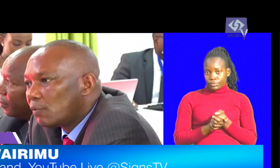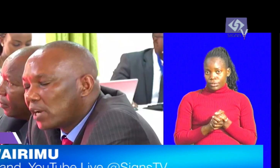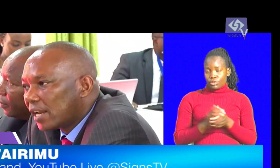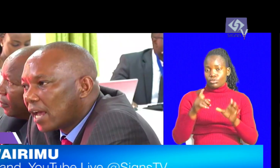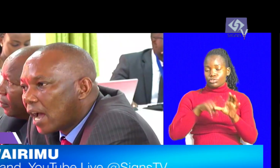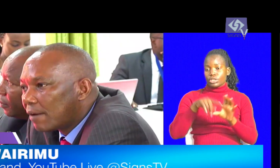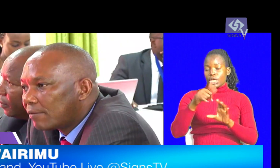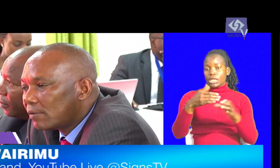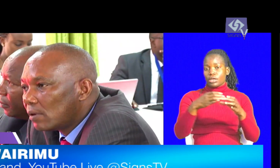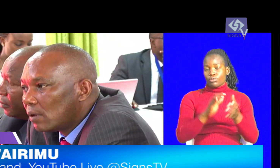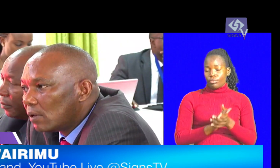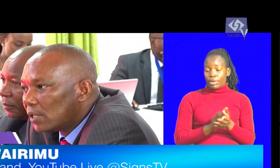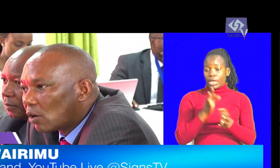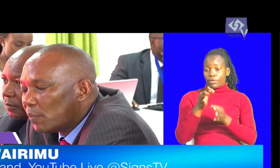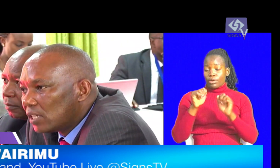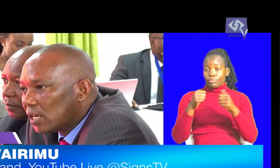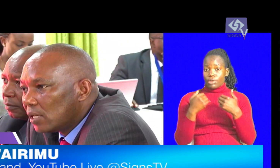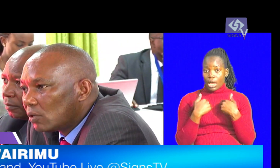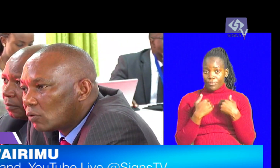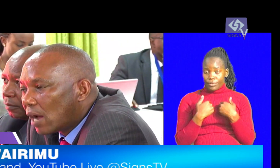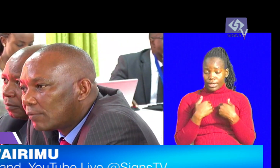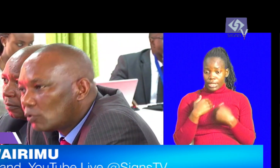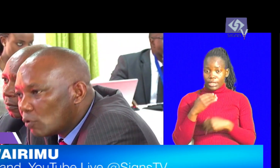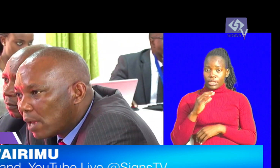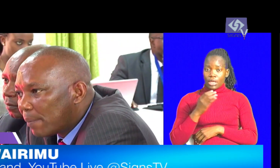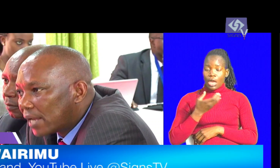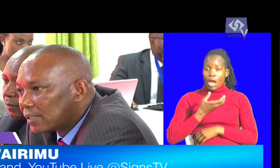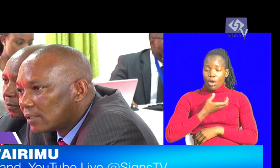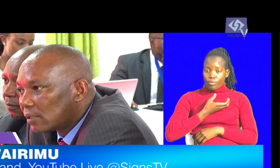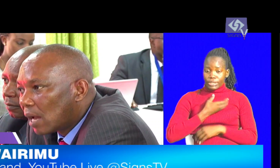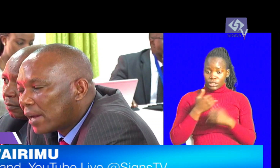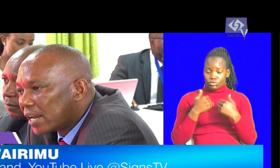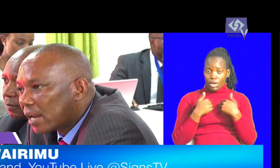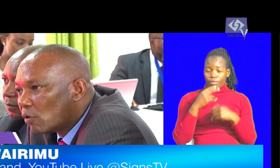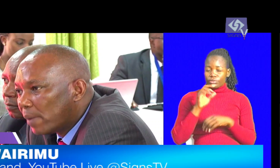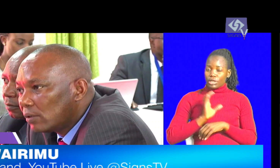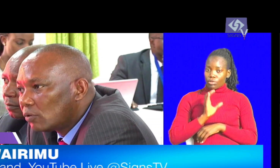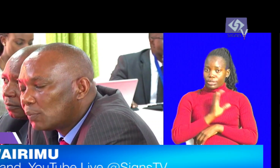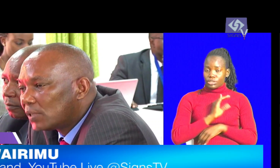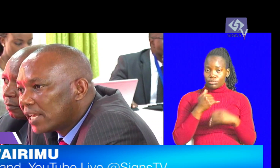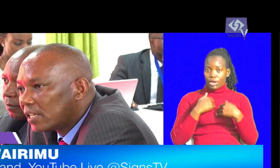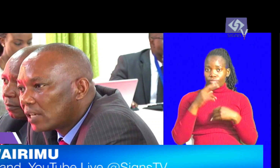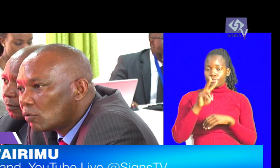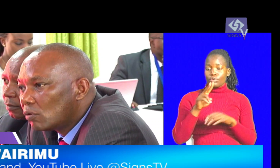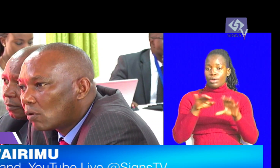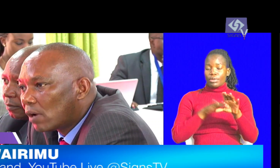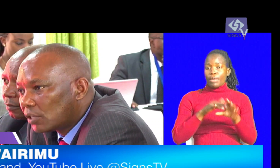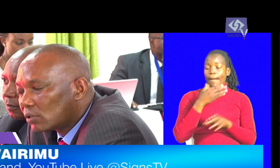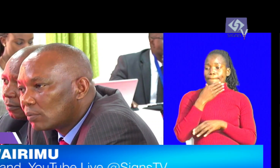we can have the committee to have 2 members, a man and a woman, to represent the 2 coalition